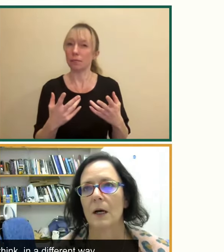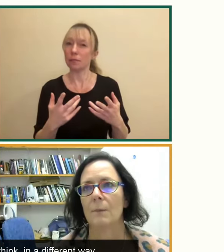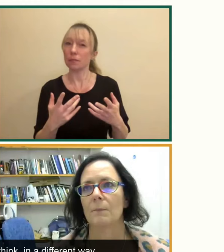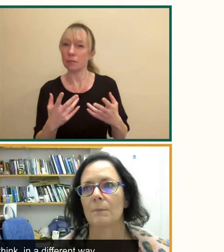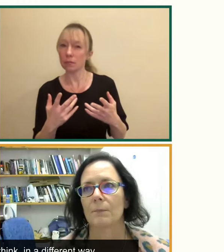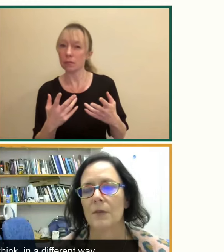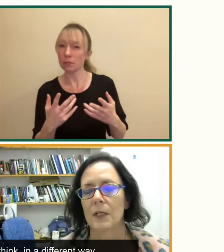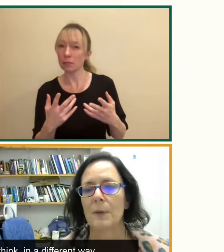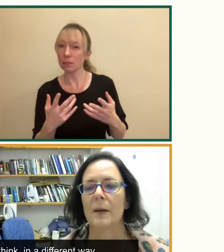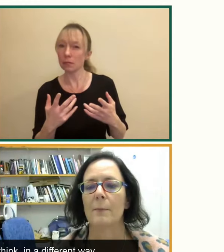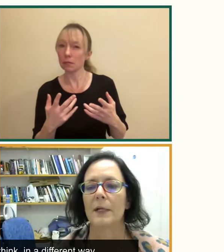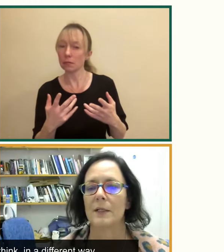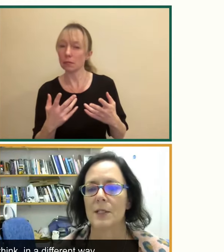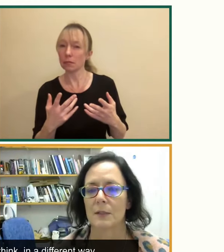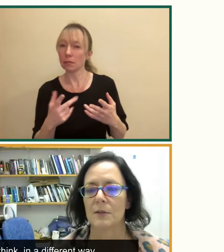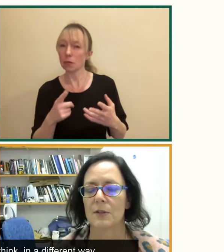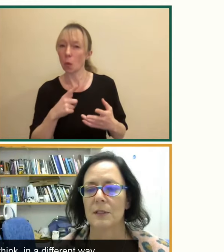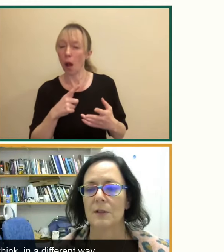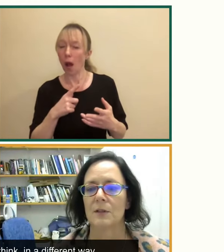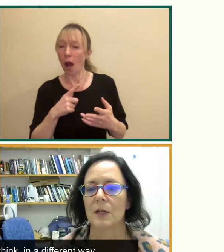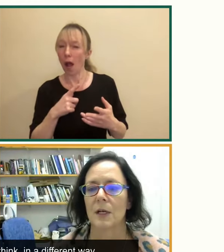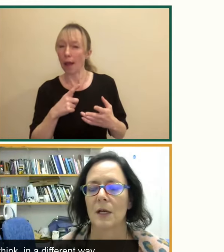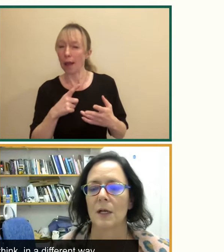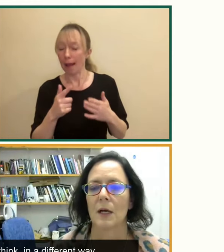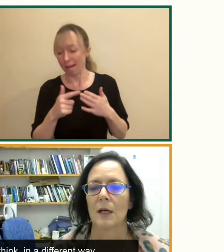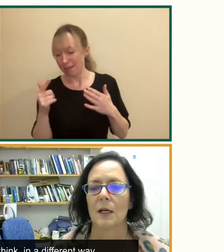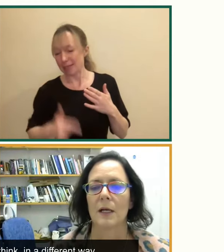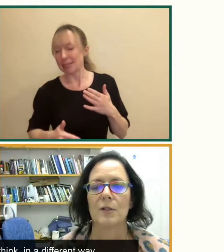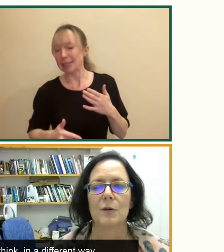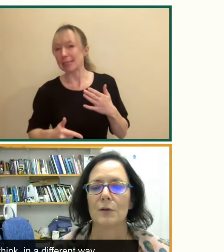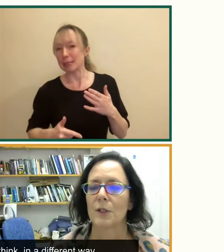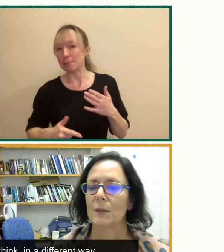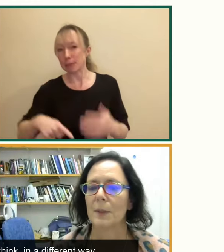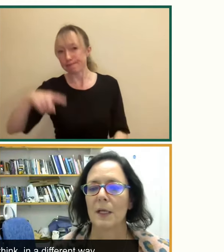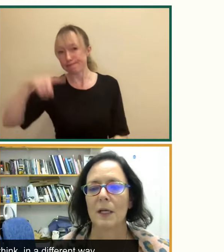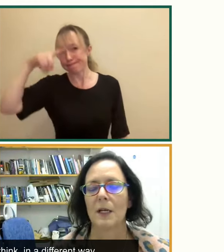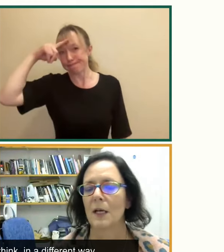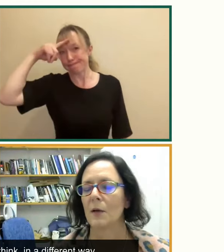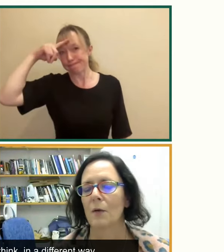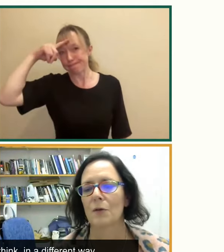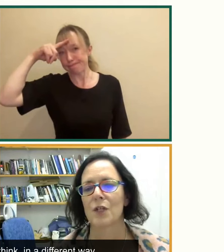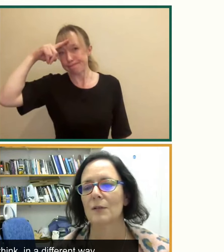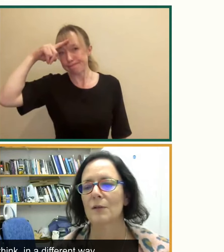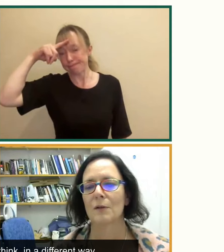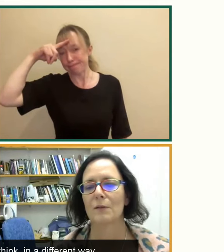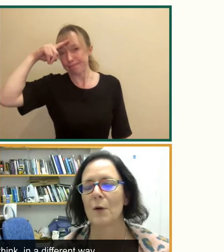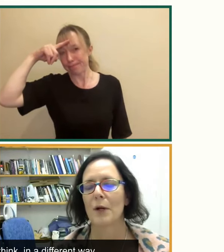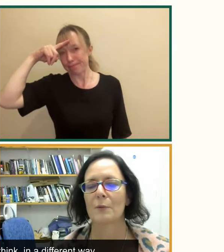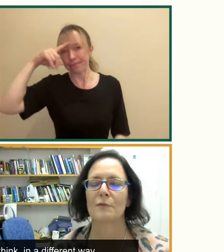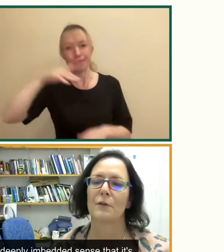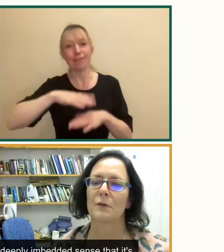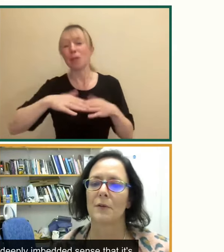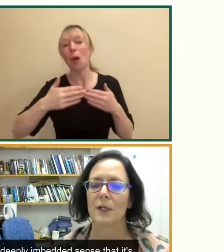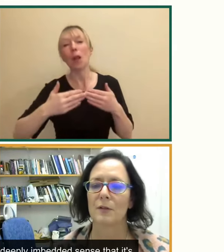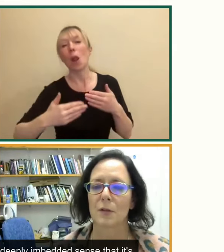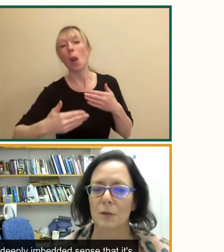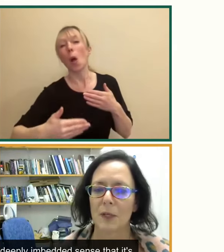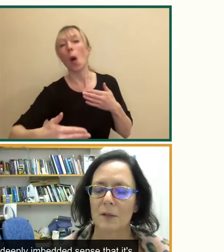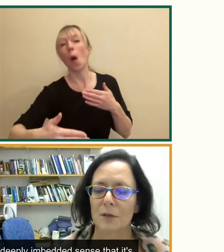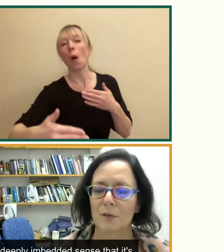very deeply embedded sense that it's not going to be a long, gentle, flowing